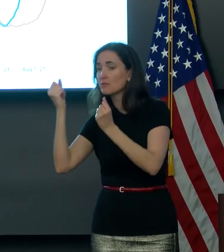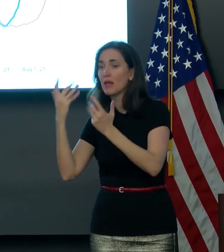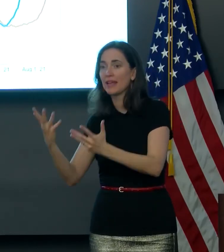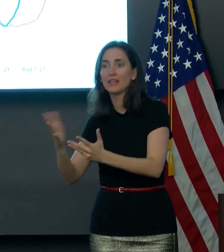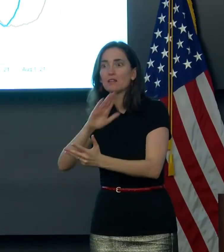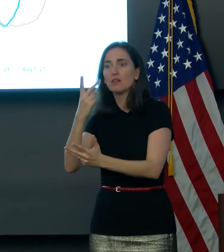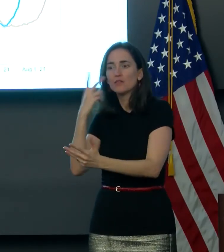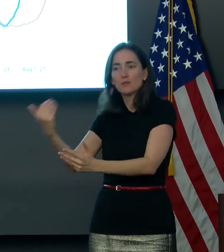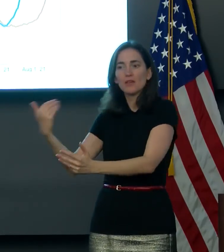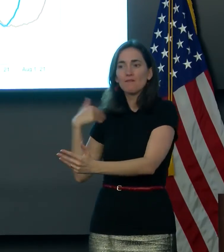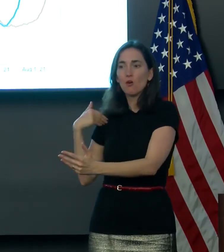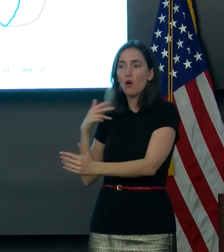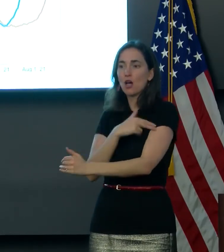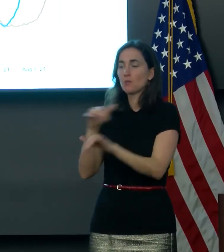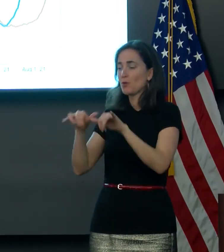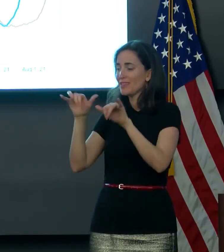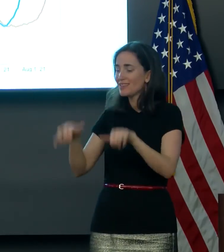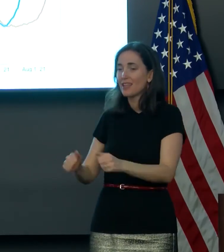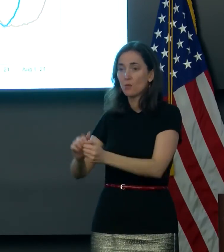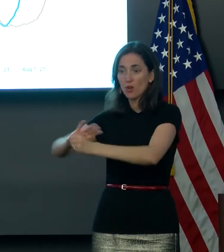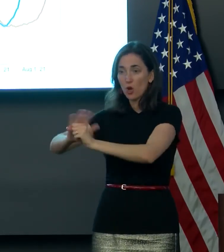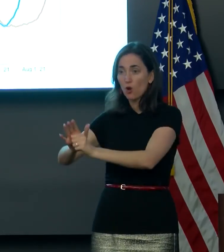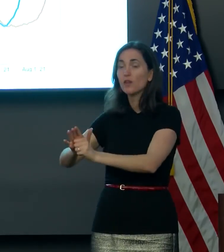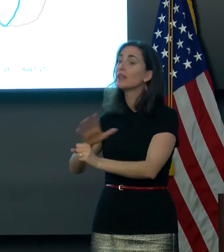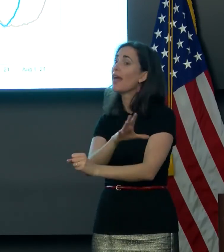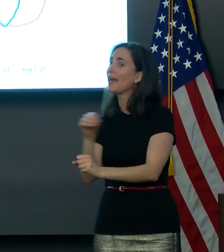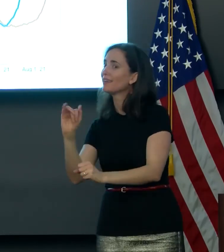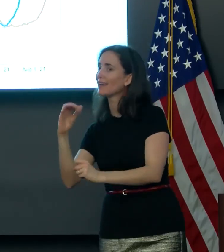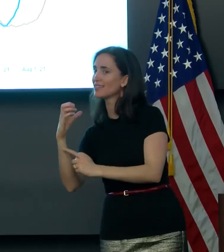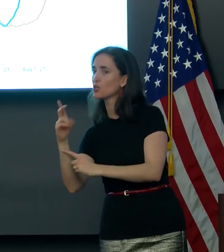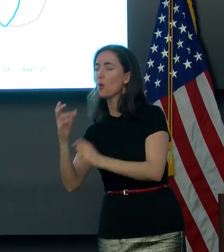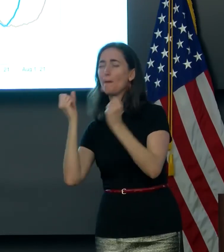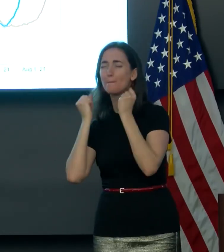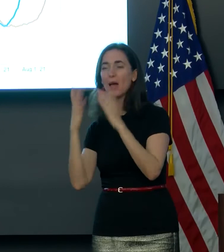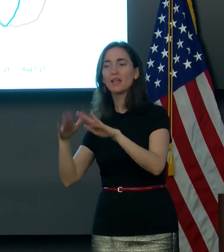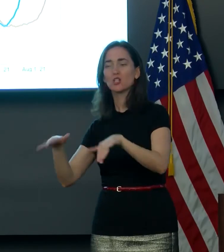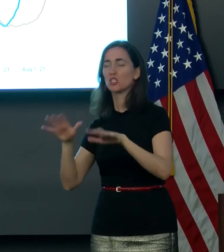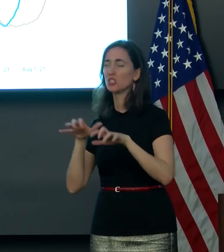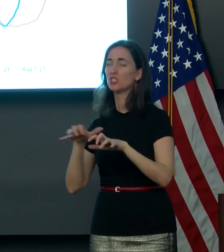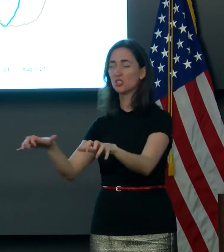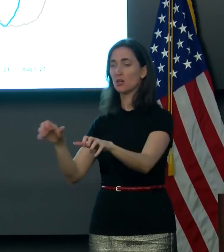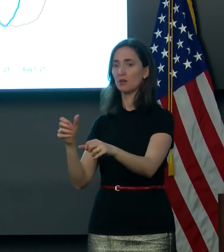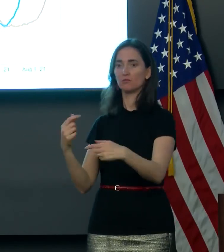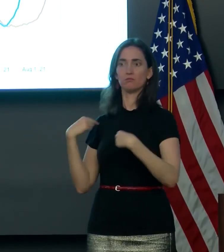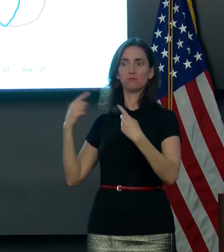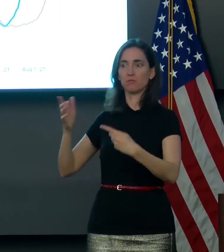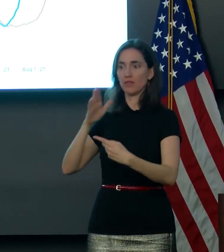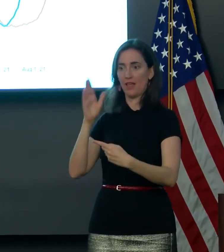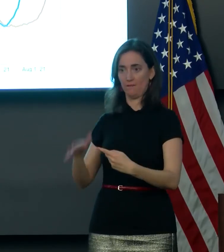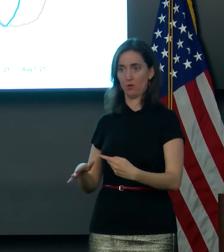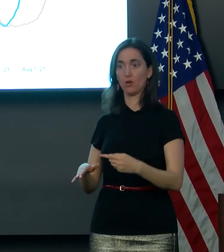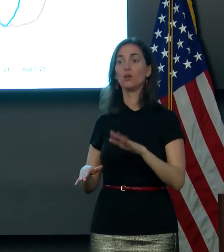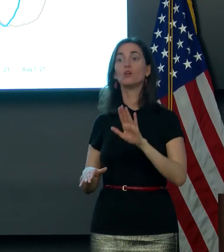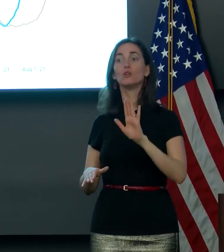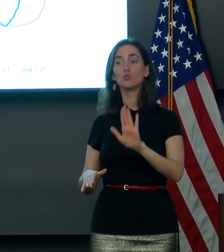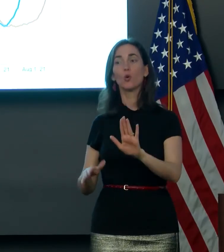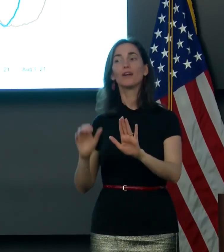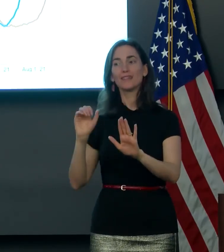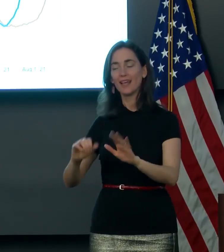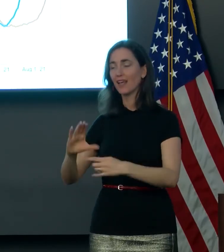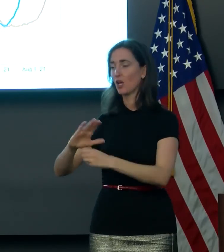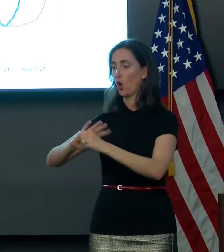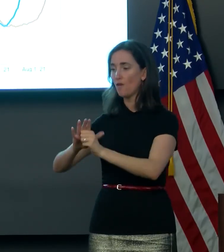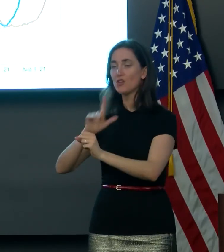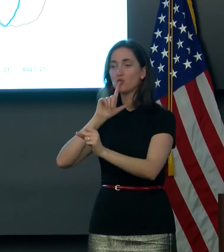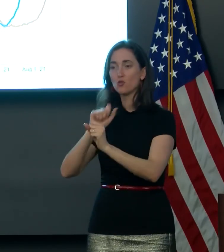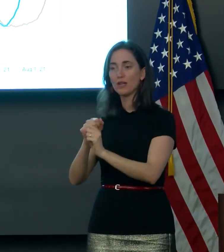our hospital system sick with COVID, including in the ICU. And so what we know about COVID is that it absolutely impacts children and that